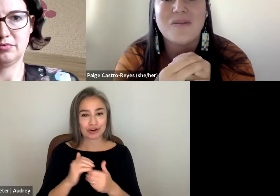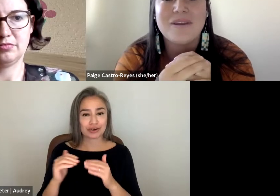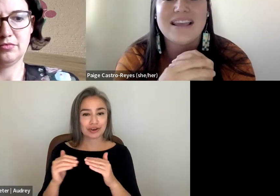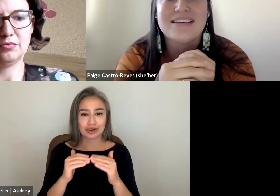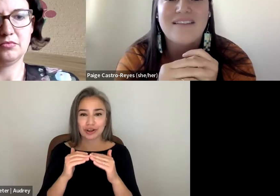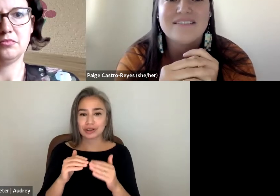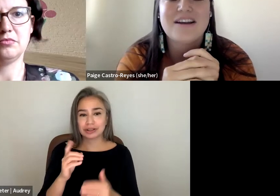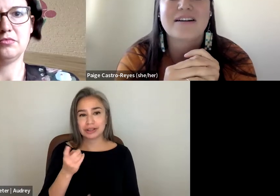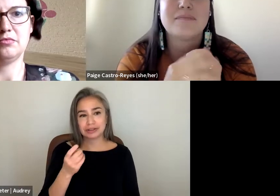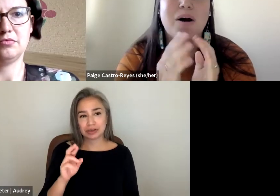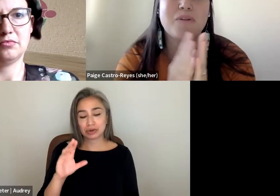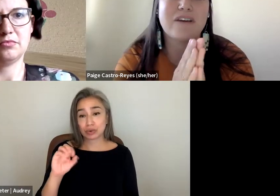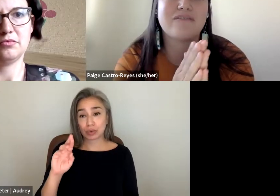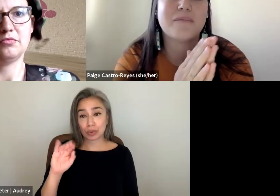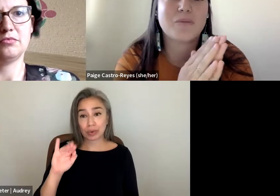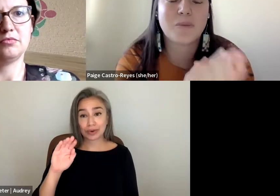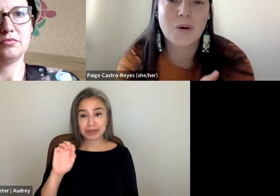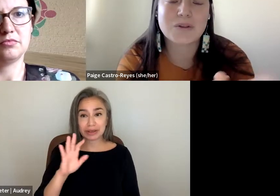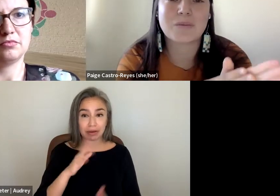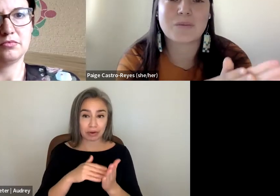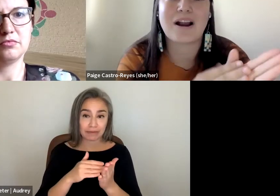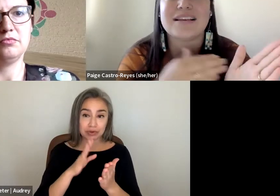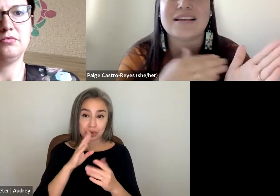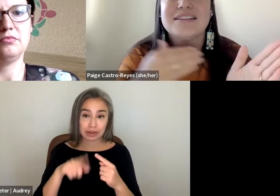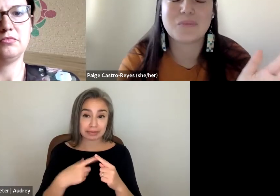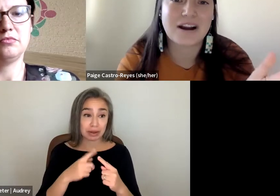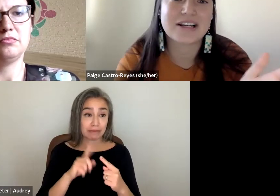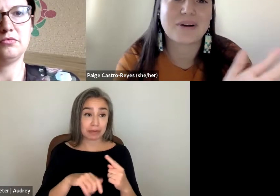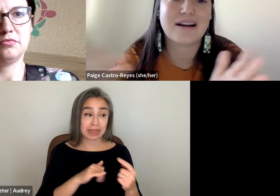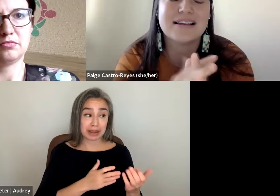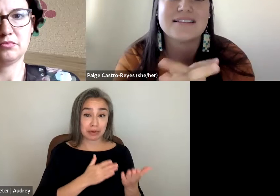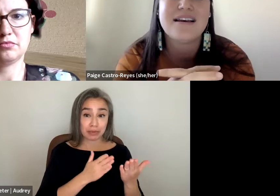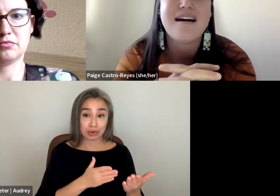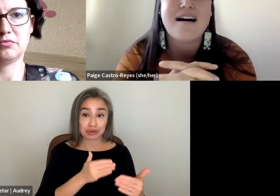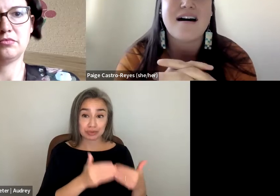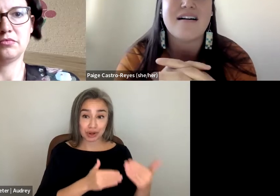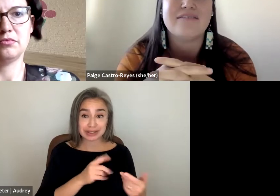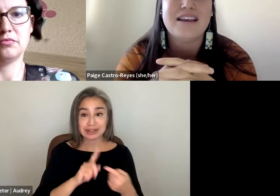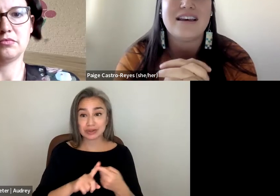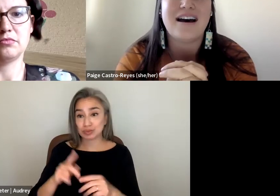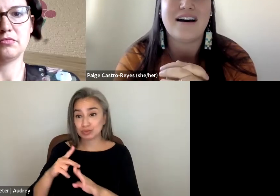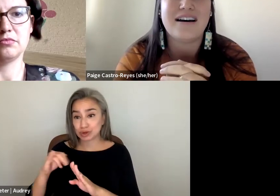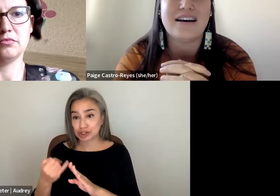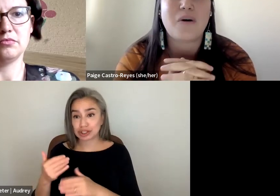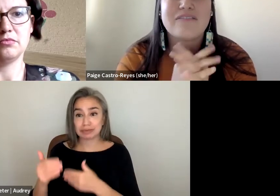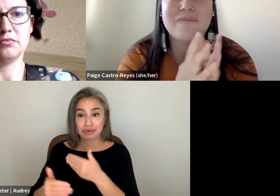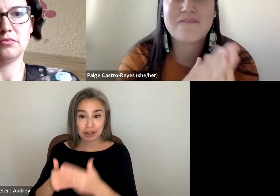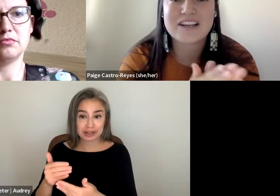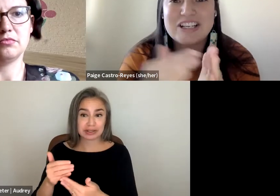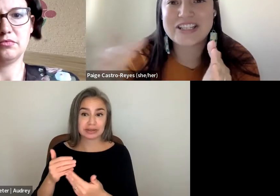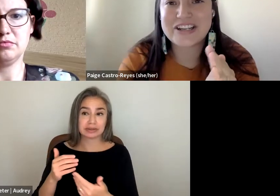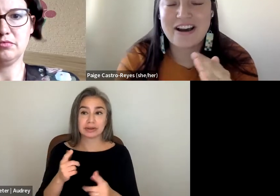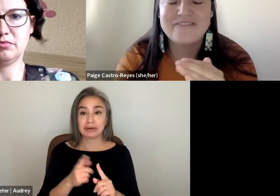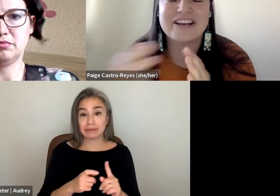Giselle Corby, often talks about moving from the proposal process to the project process of going